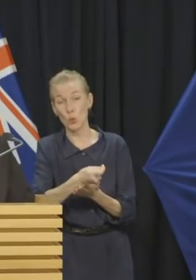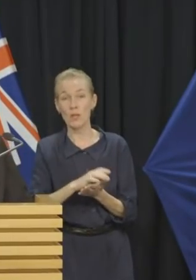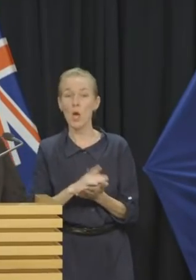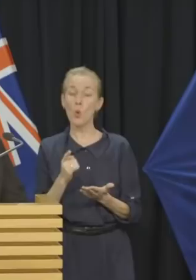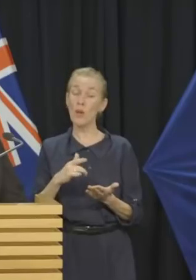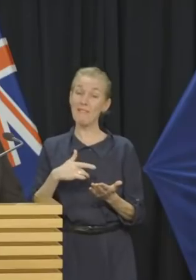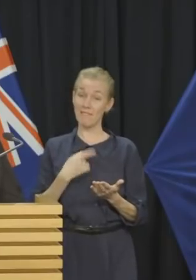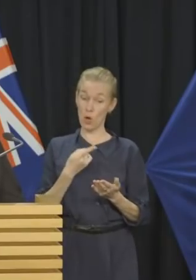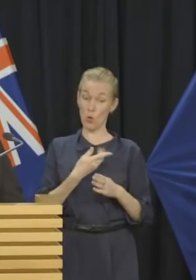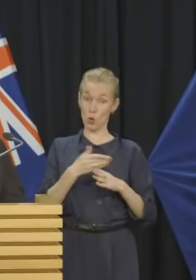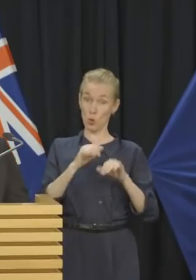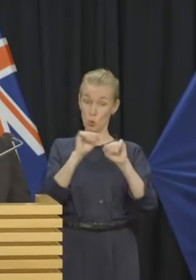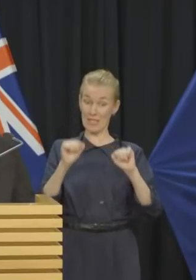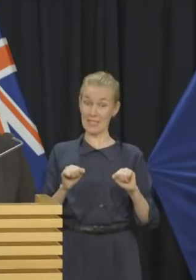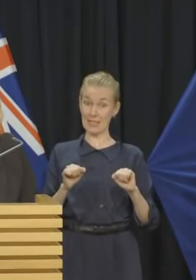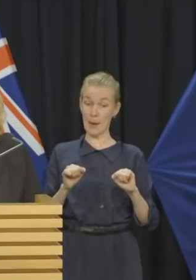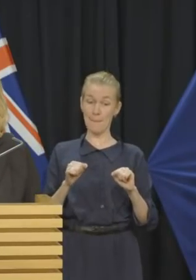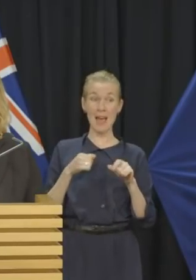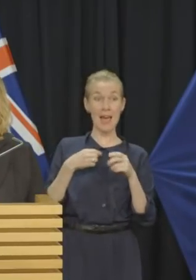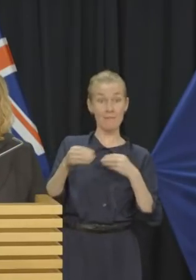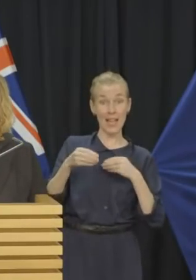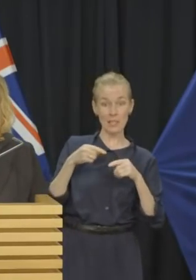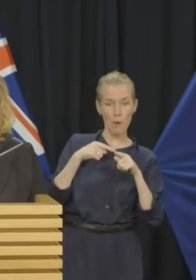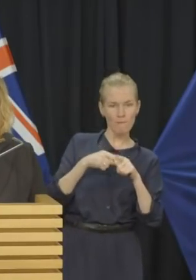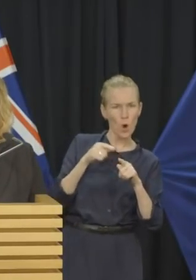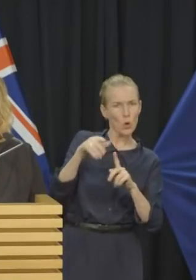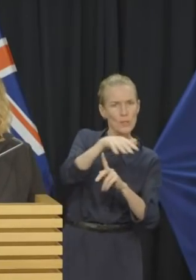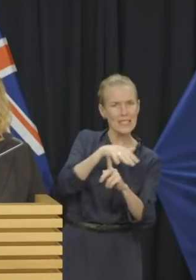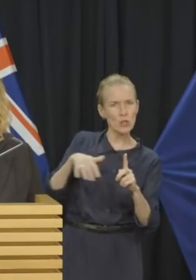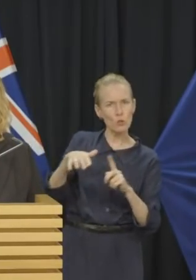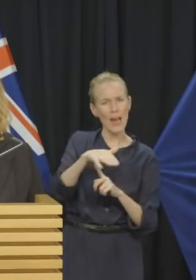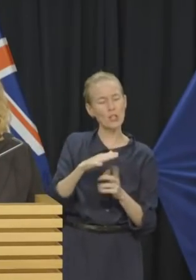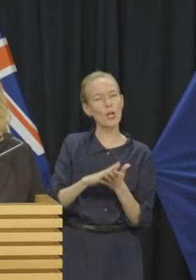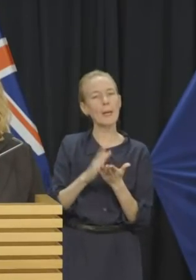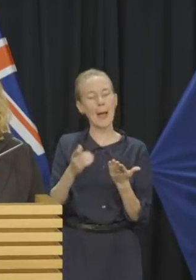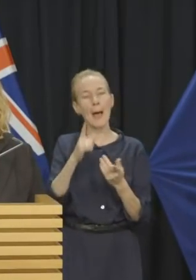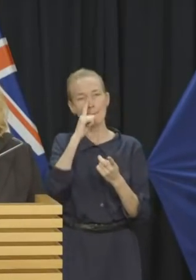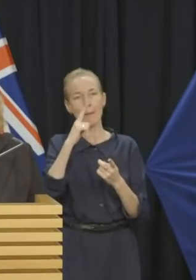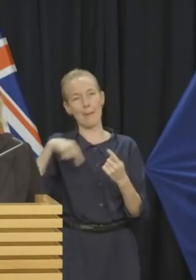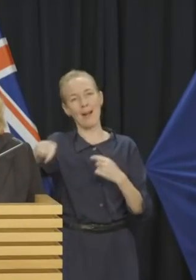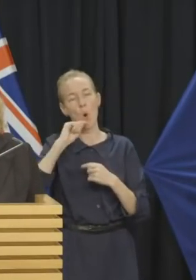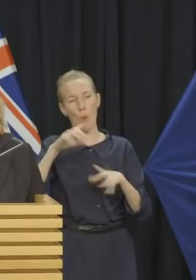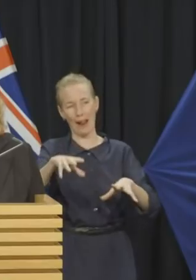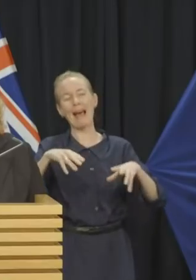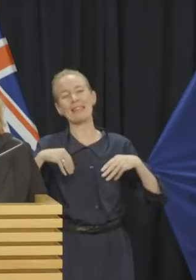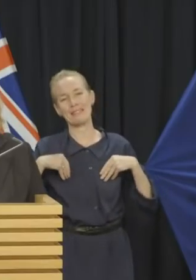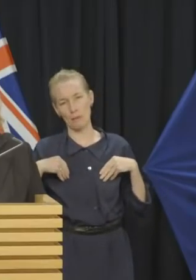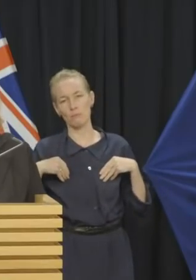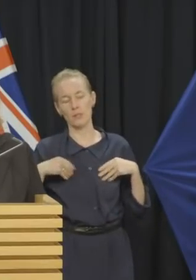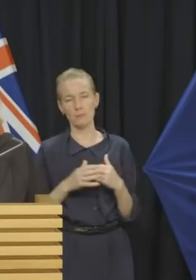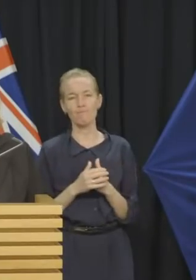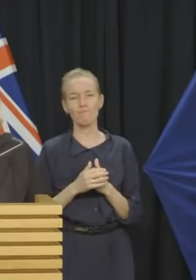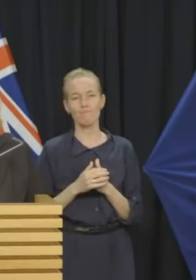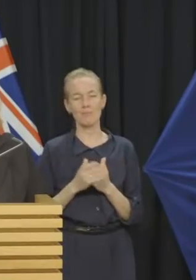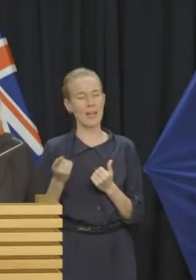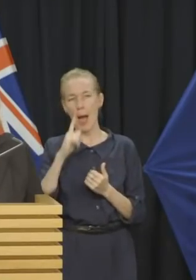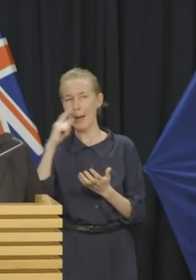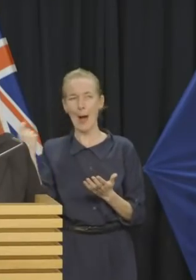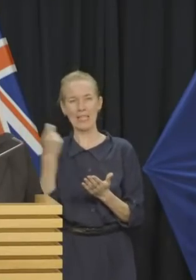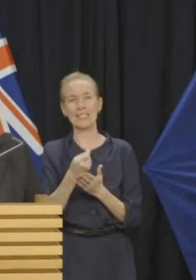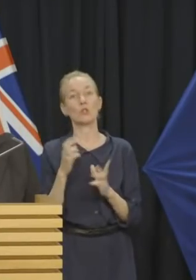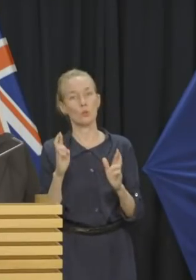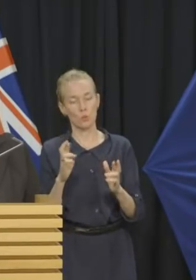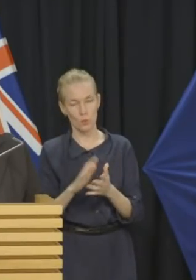challengeable in the courts, and one of the things that I have right at the front of my mind is the fact that we have to